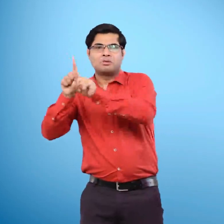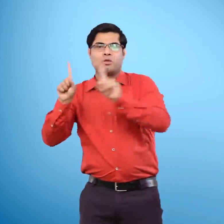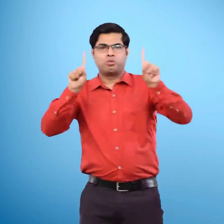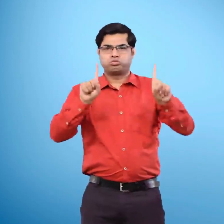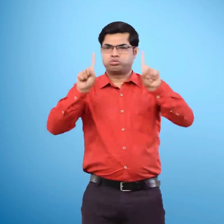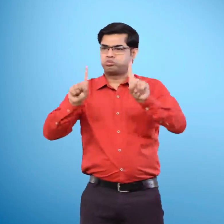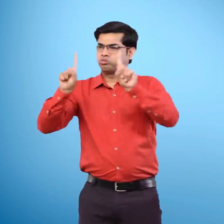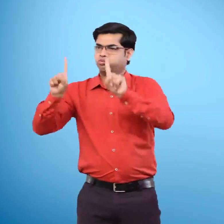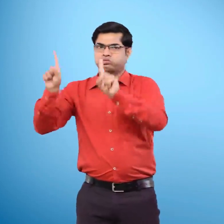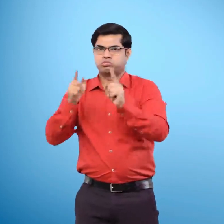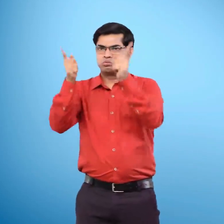bottom.